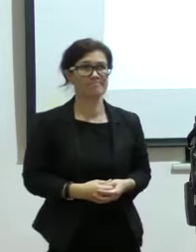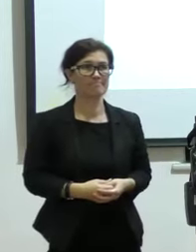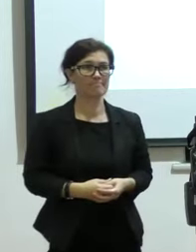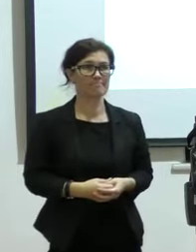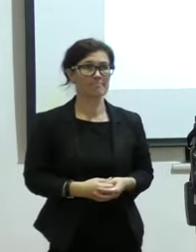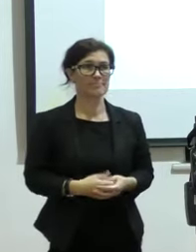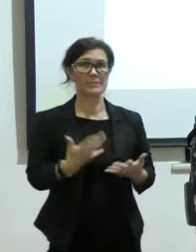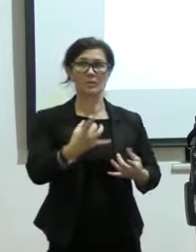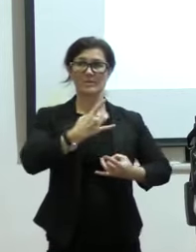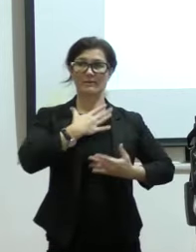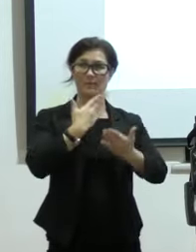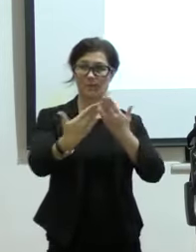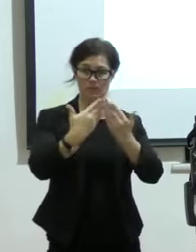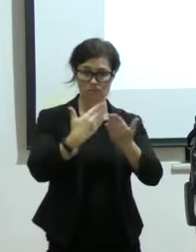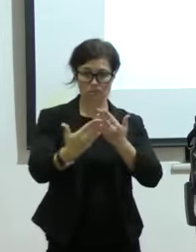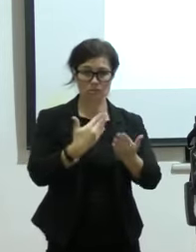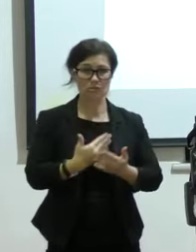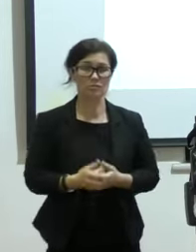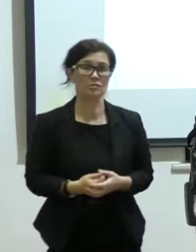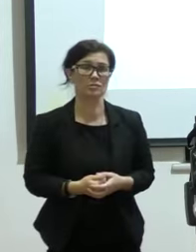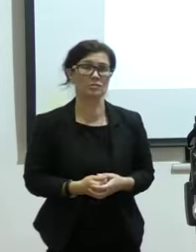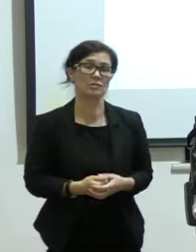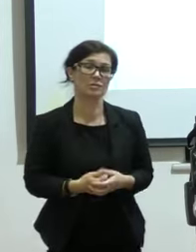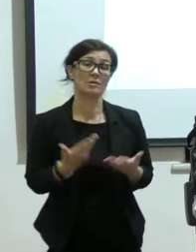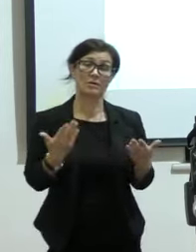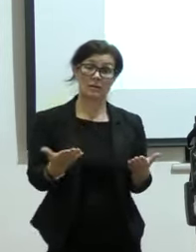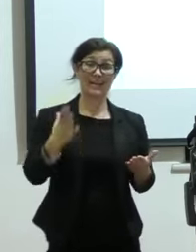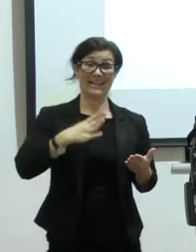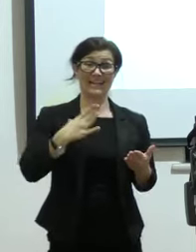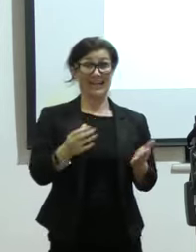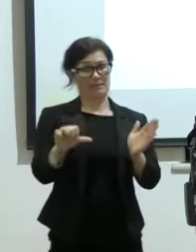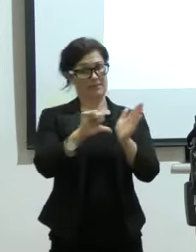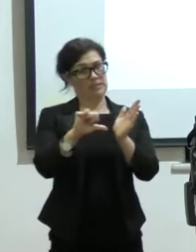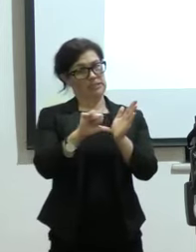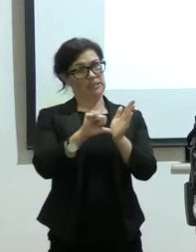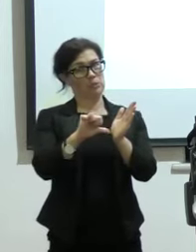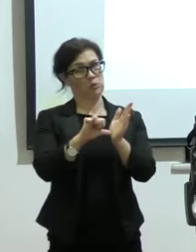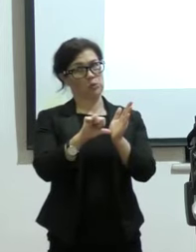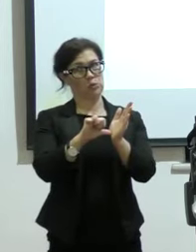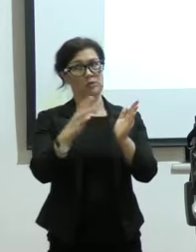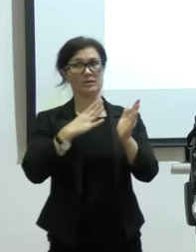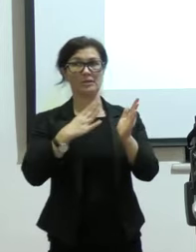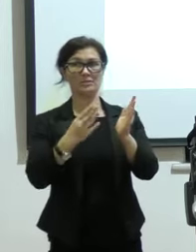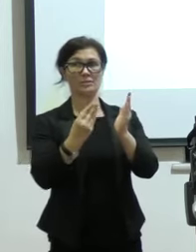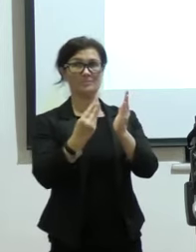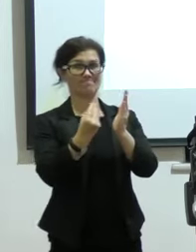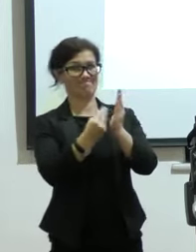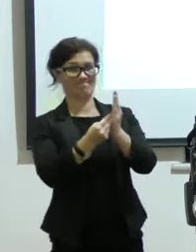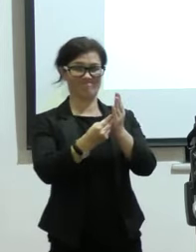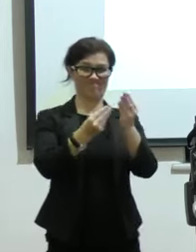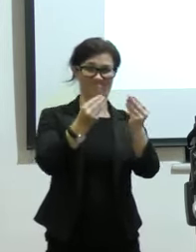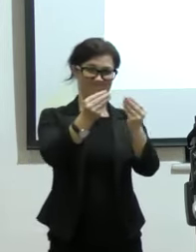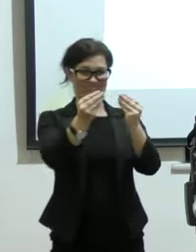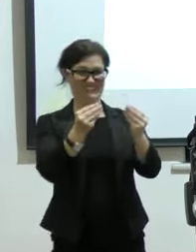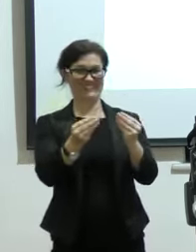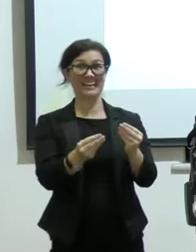So when you self-manage, you have to manage your budget as well. So even the word budget can